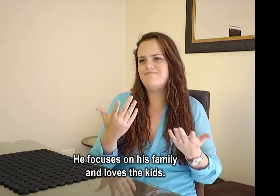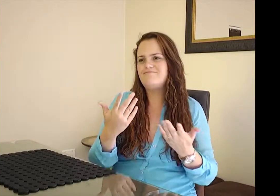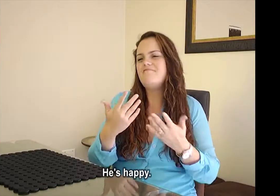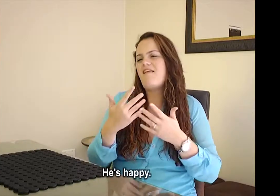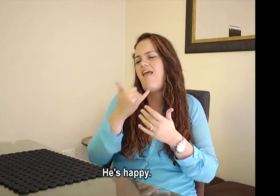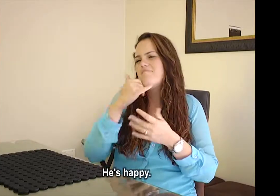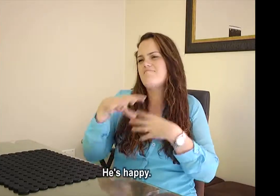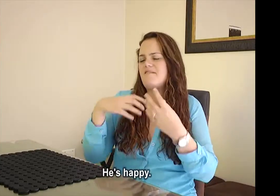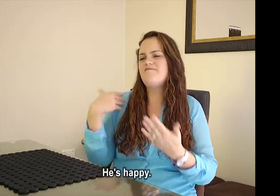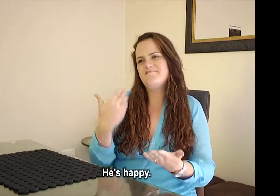He's happy.